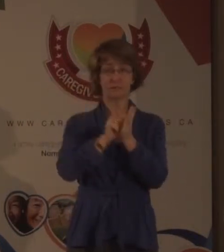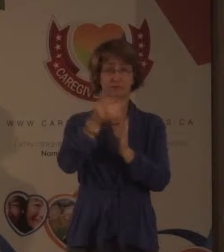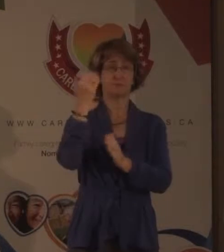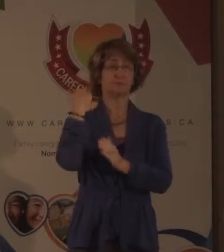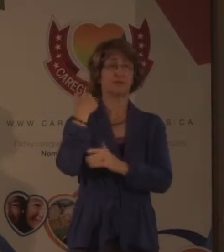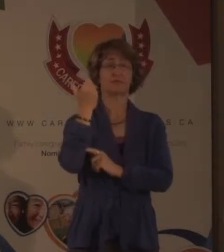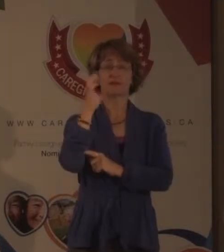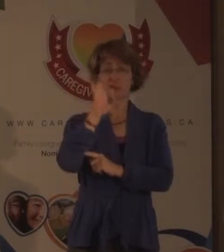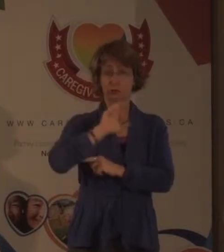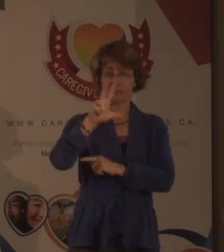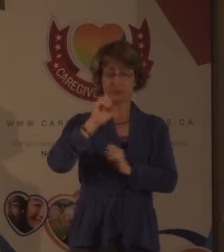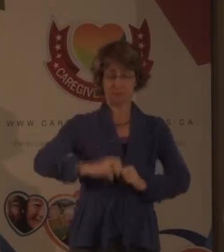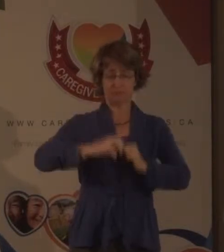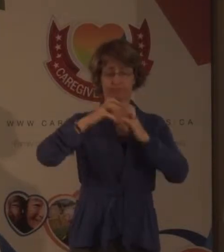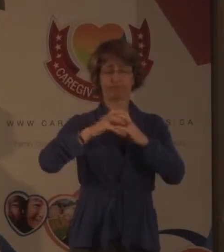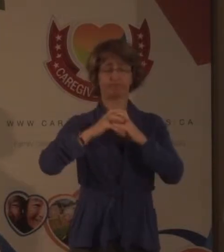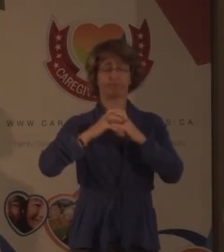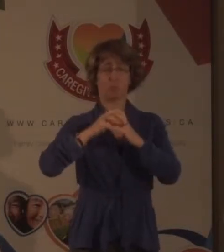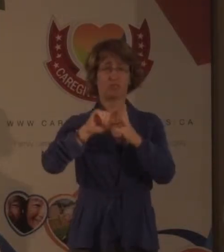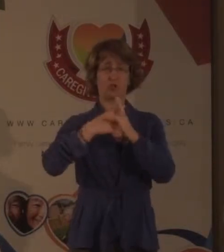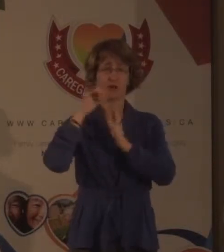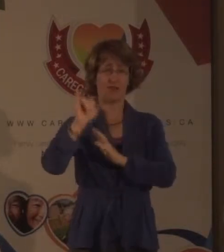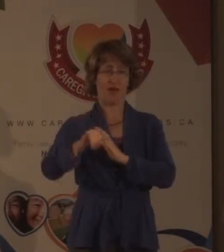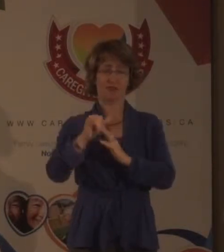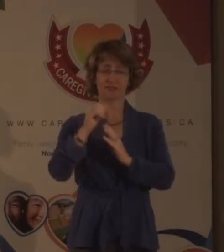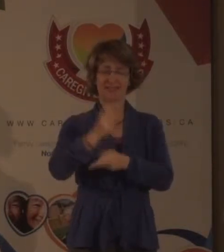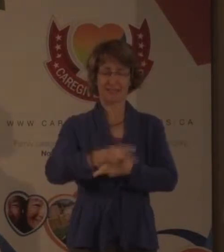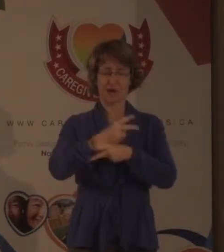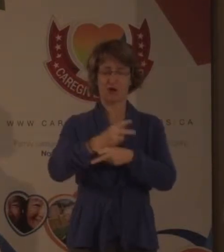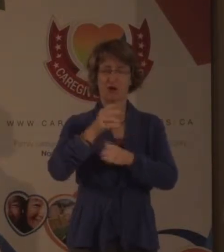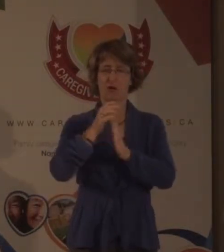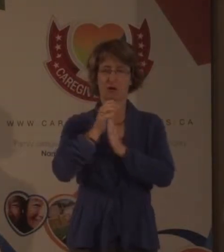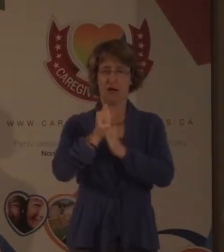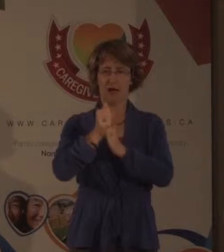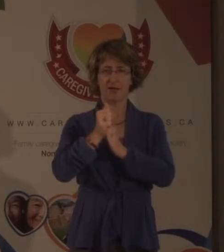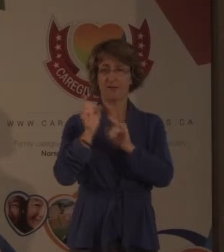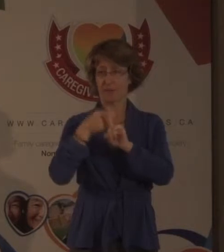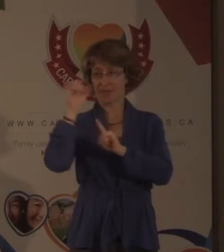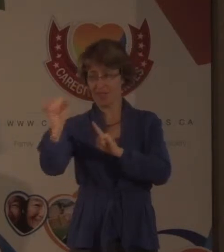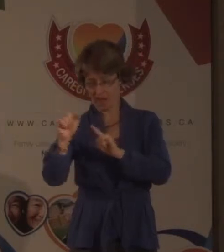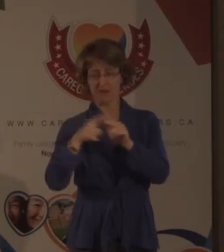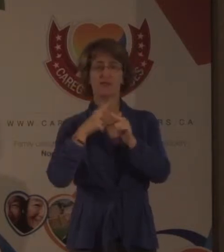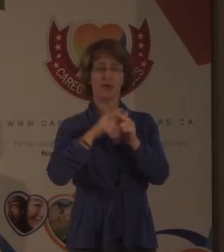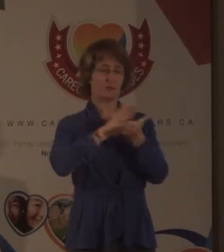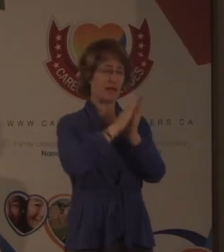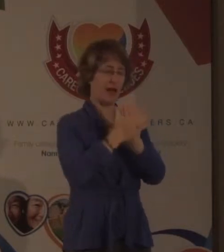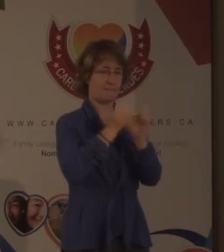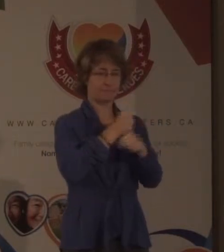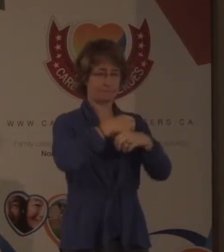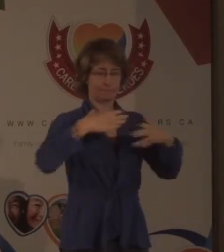We started this, the Care Guide, and from this we started Care Connect. And what happened was our